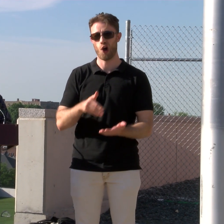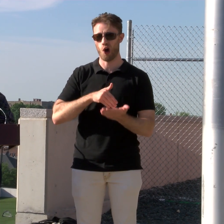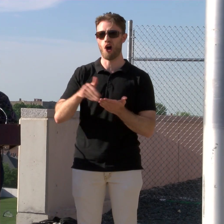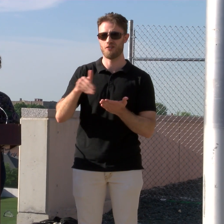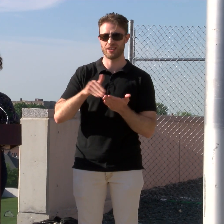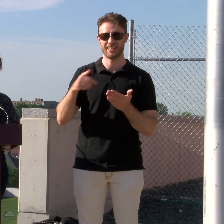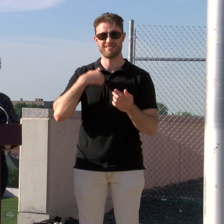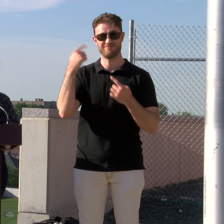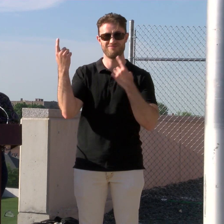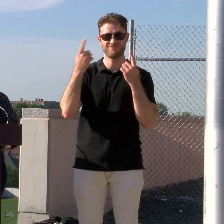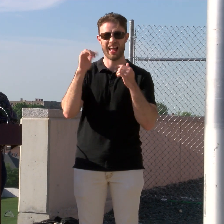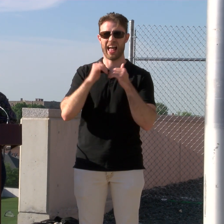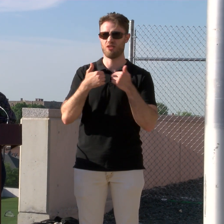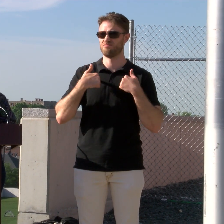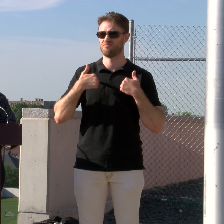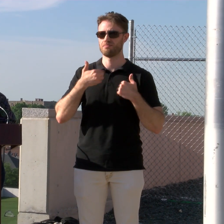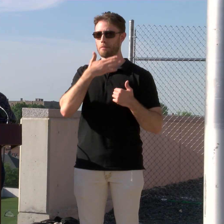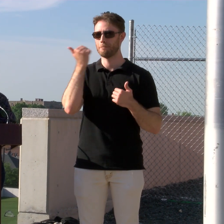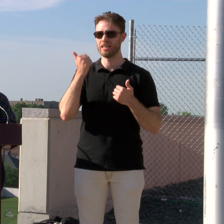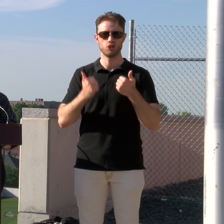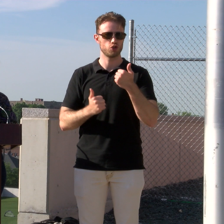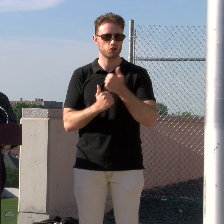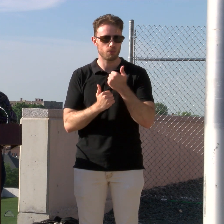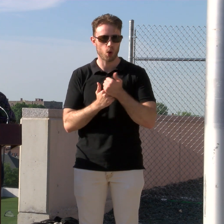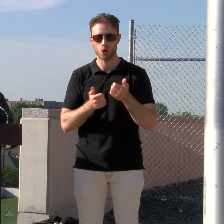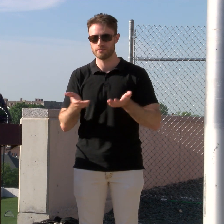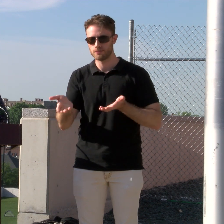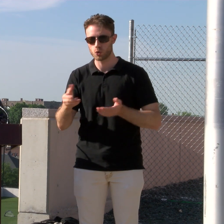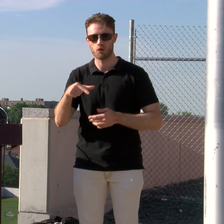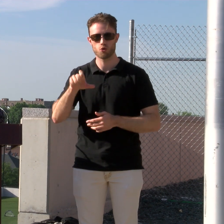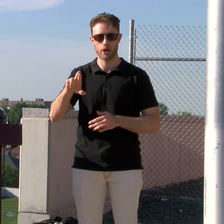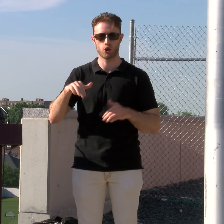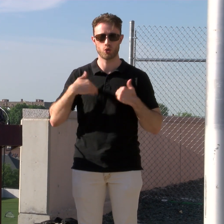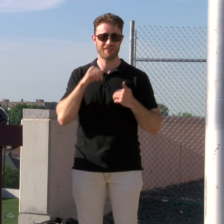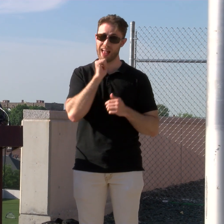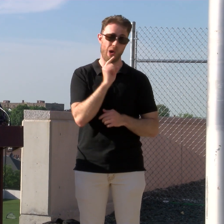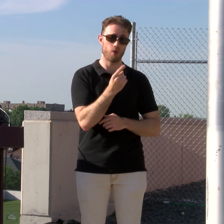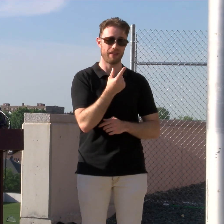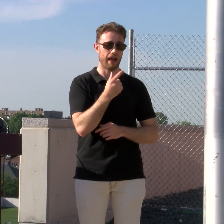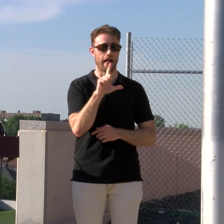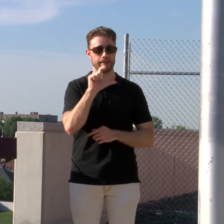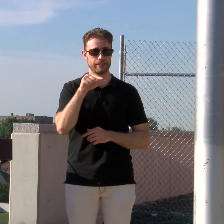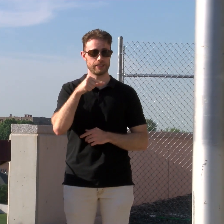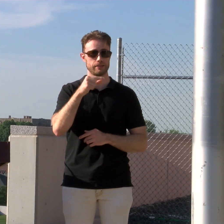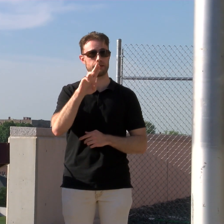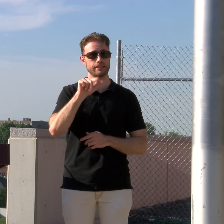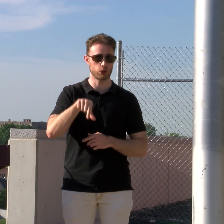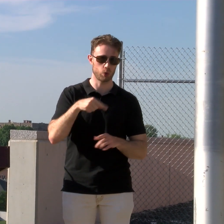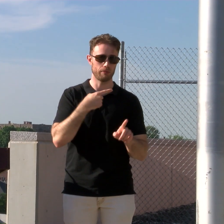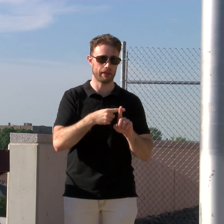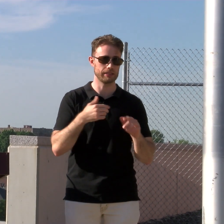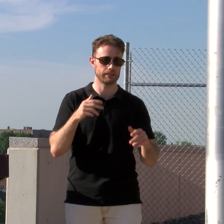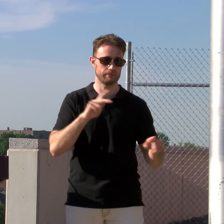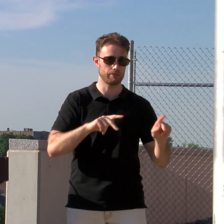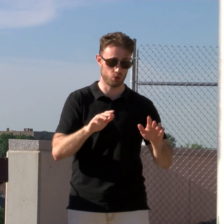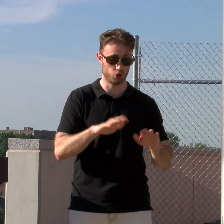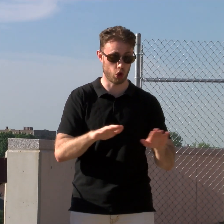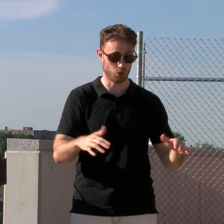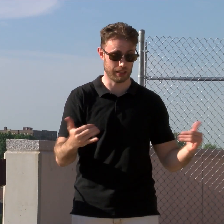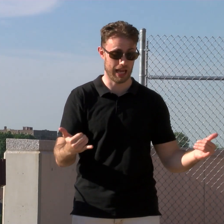think about how I can best serve and support queer youth, not just LGBTQ plus people who are children